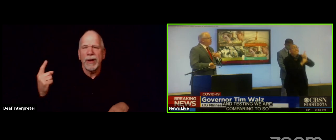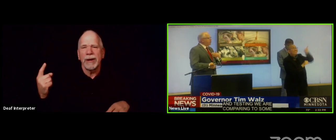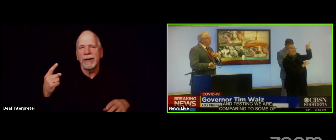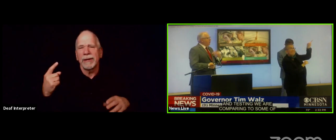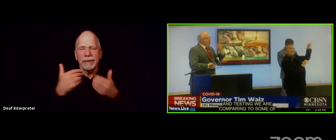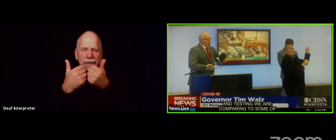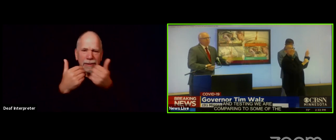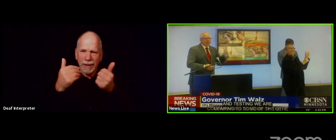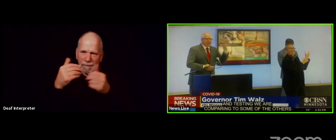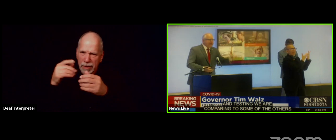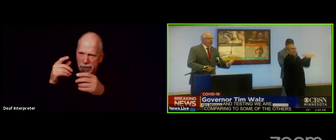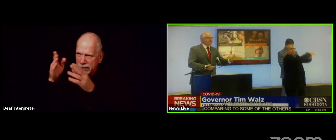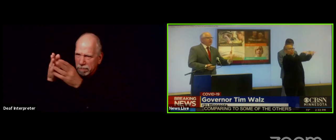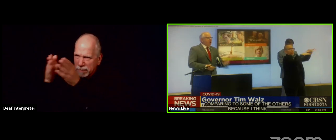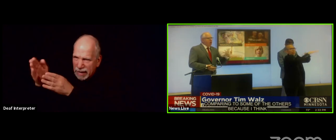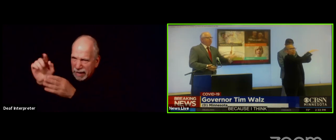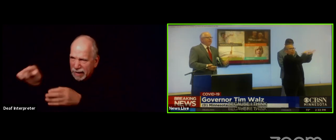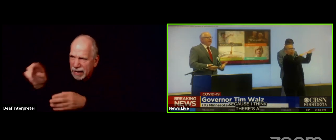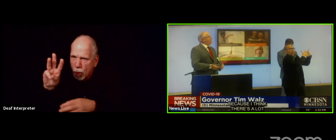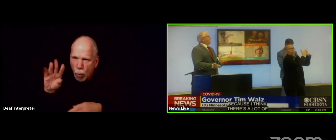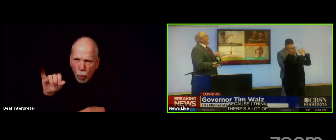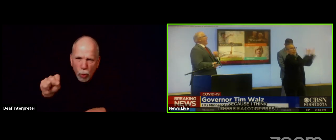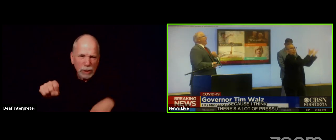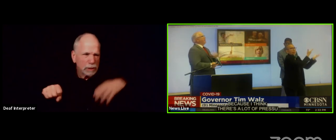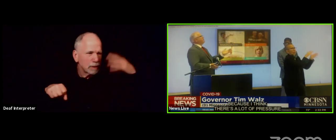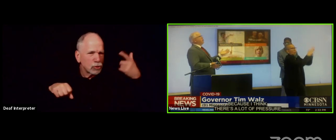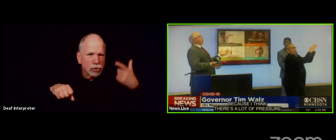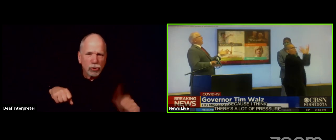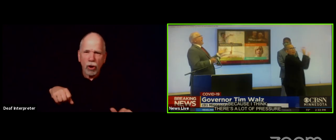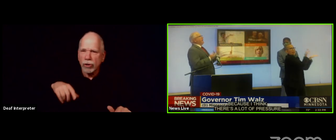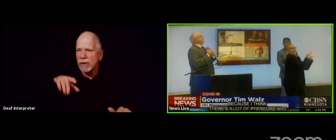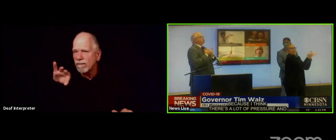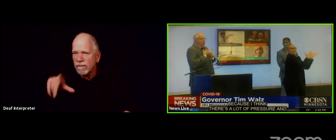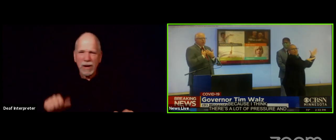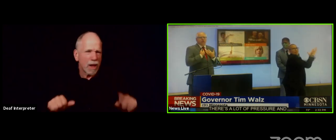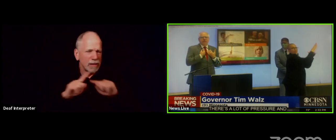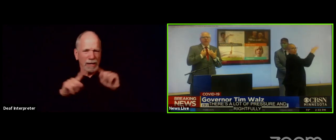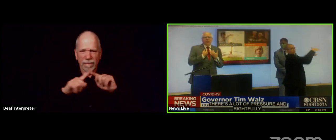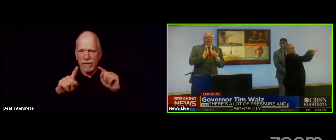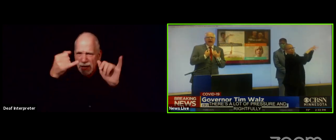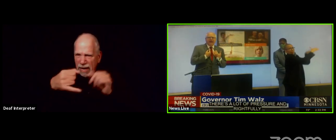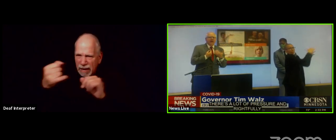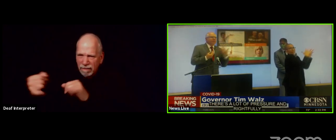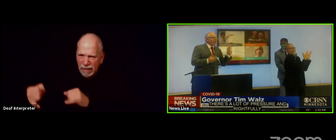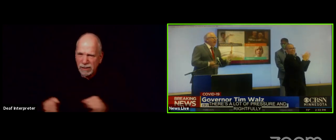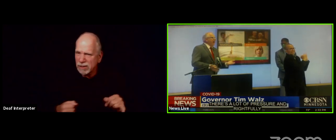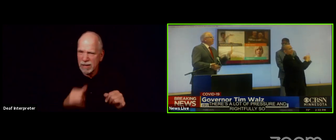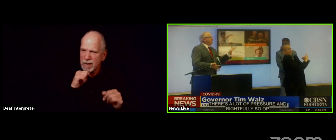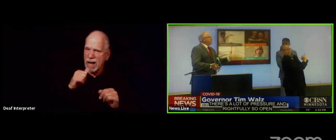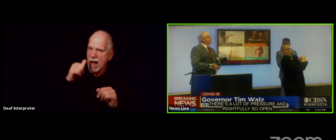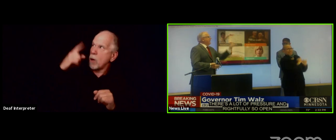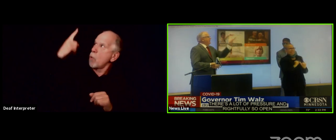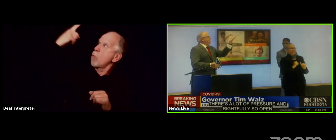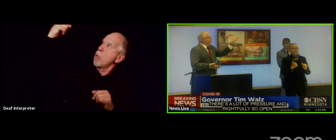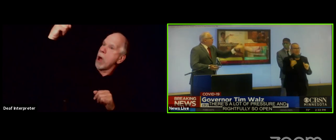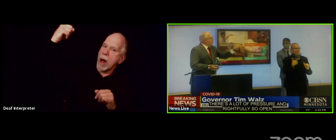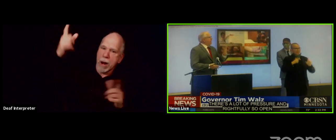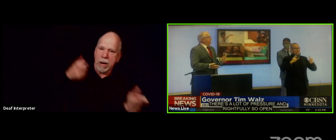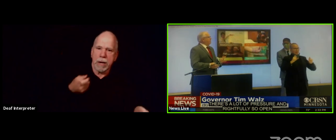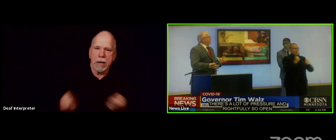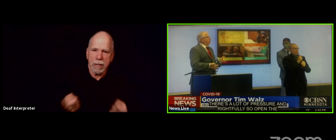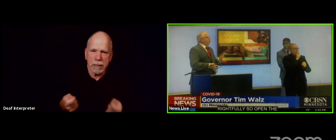rightfully so. Open the economy. Open the economy. I've said all along, I am in total agreement with that, but we have to keep the economy